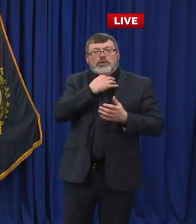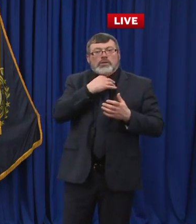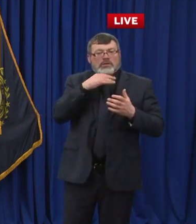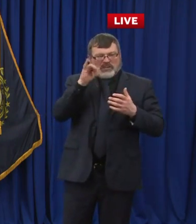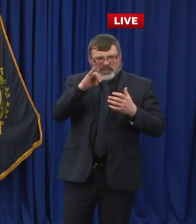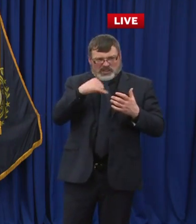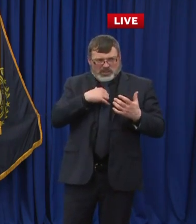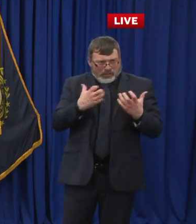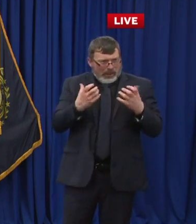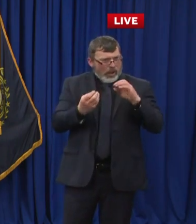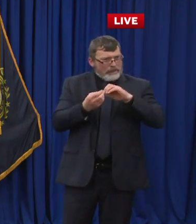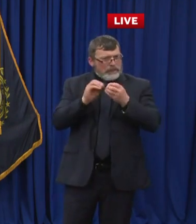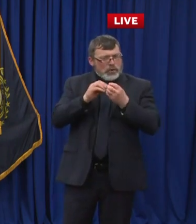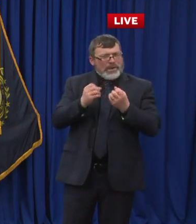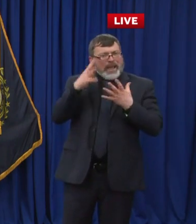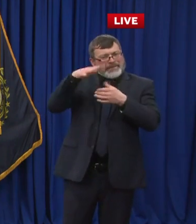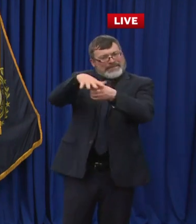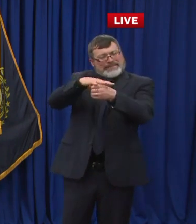Yeah, come on, you come up to the microphone.